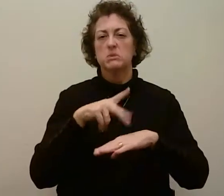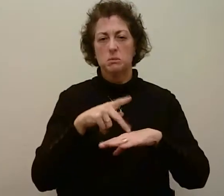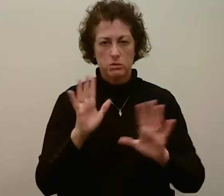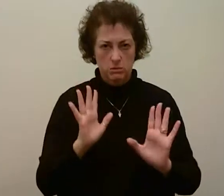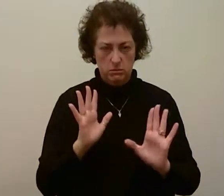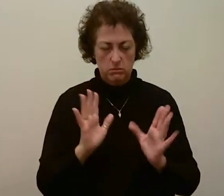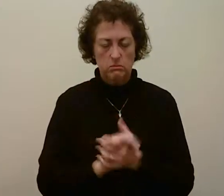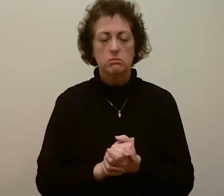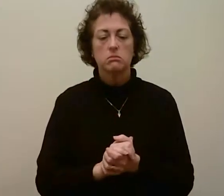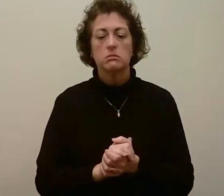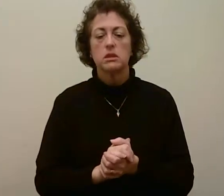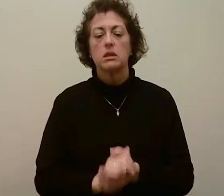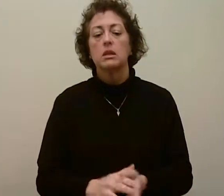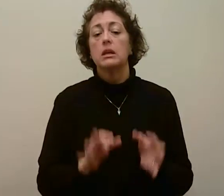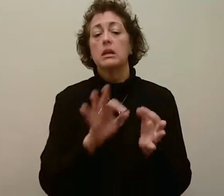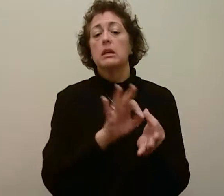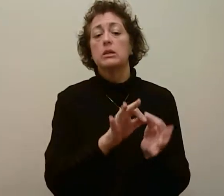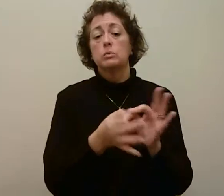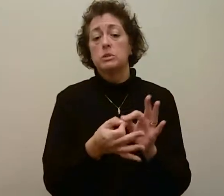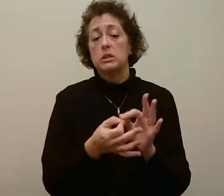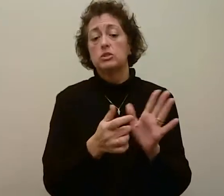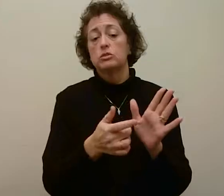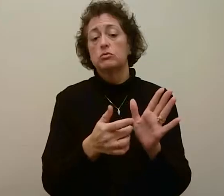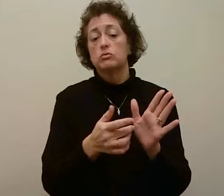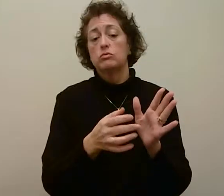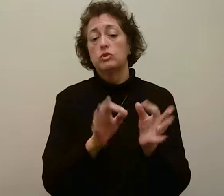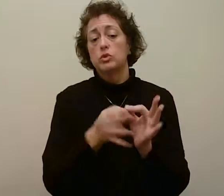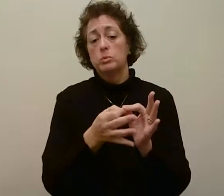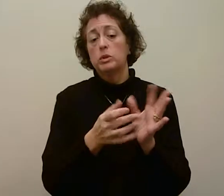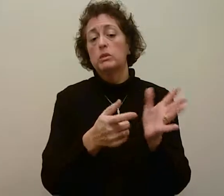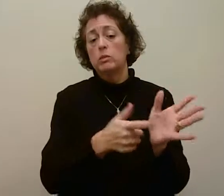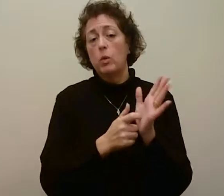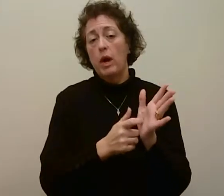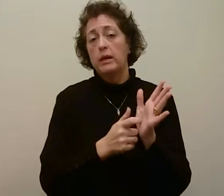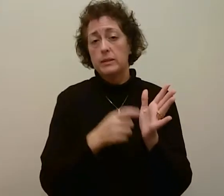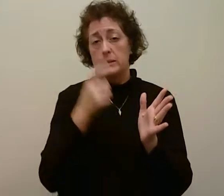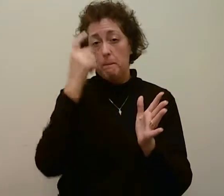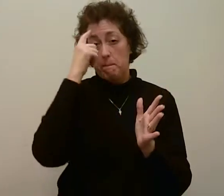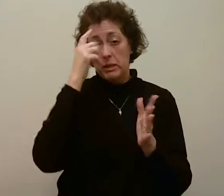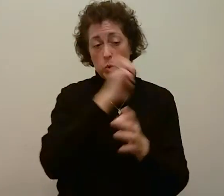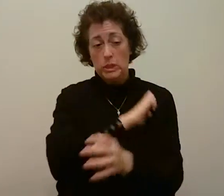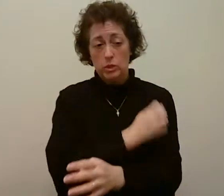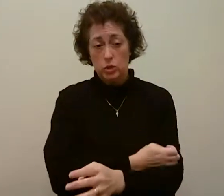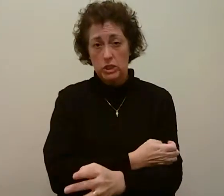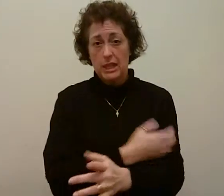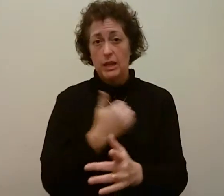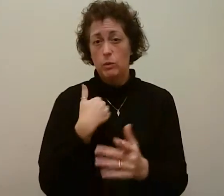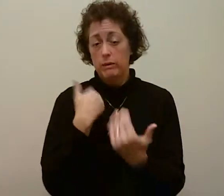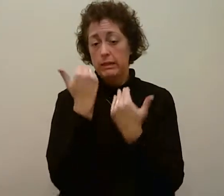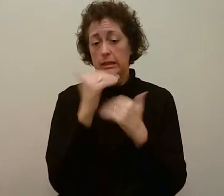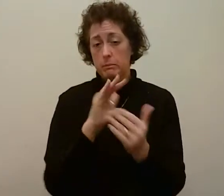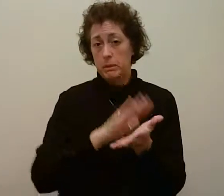that interpretation requires mental energy, and that mental energy is in a limited supply. And 2,